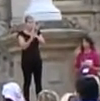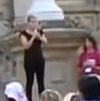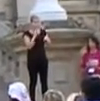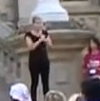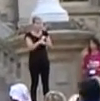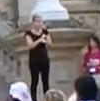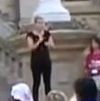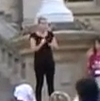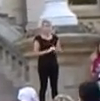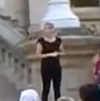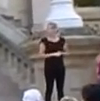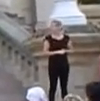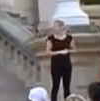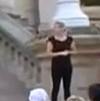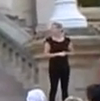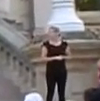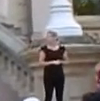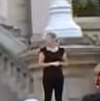world.